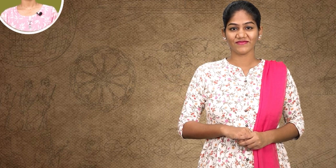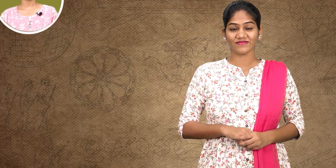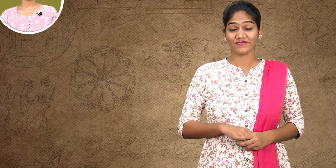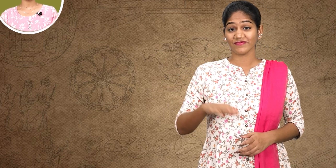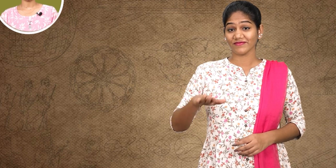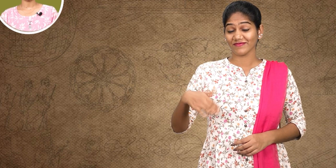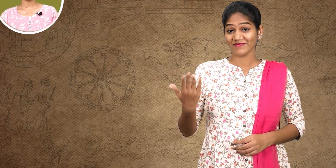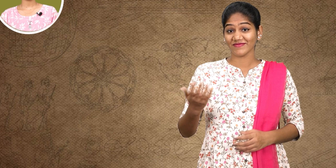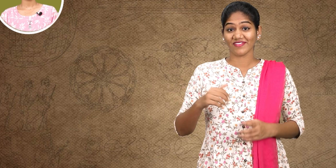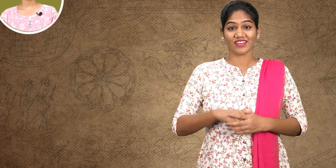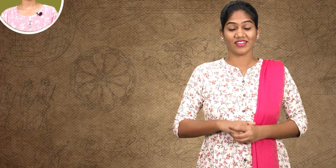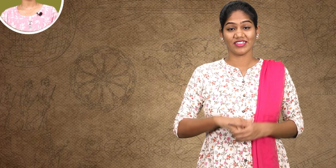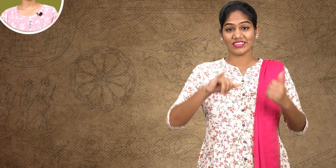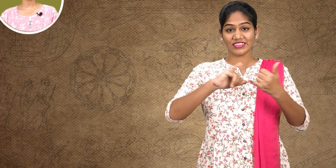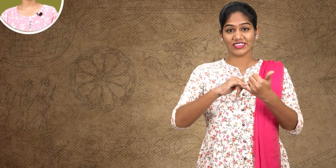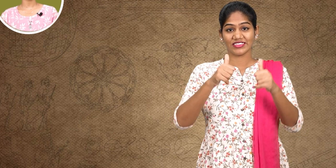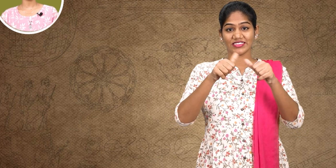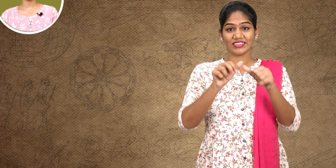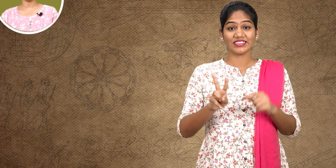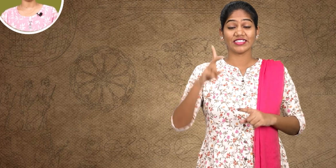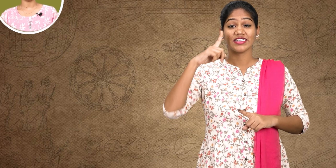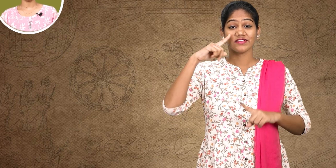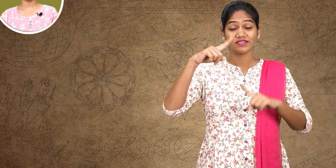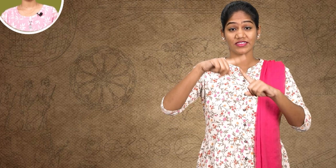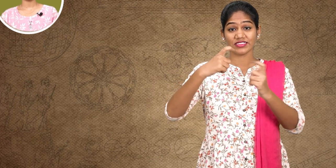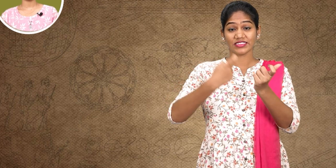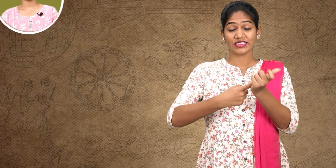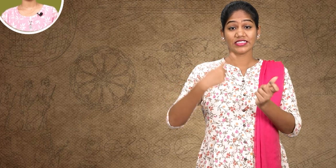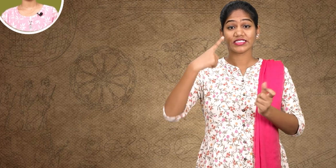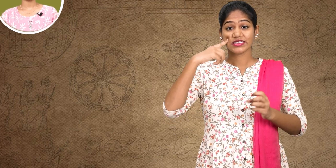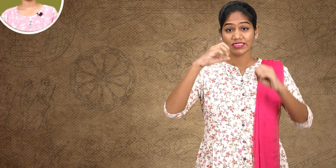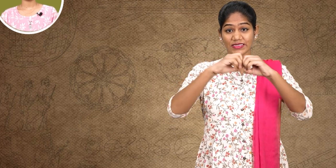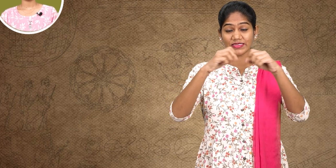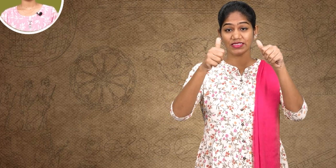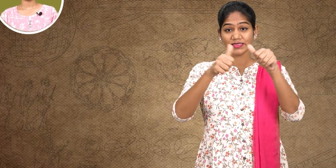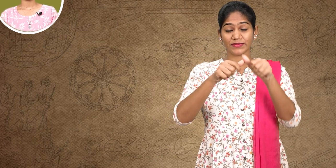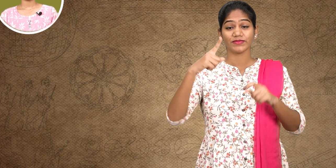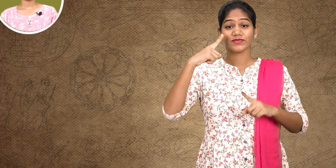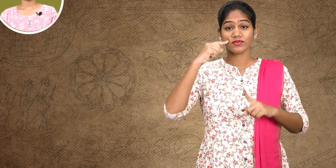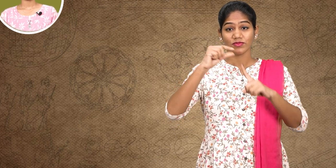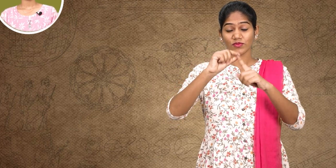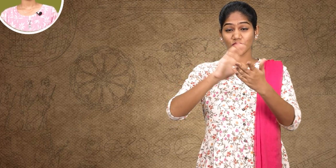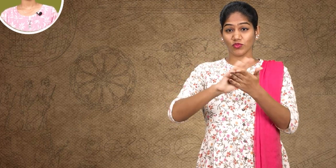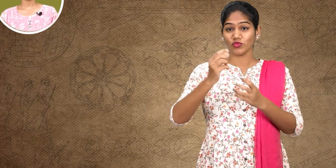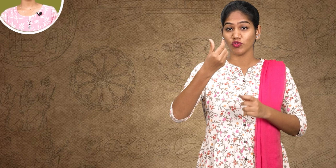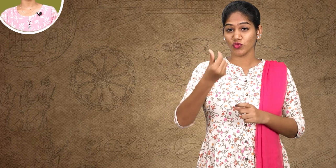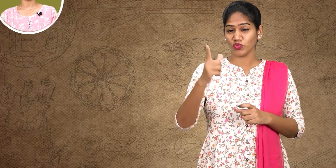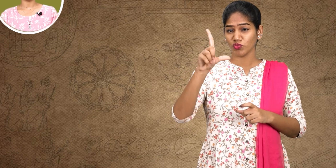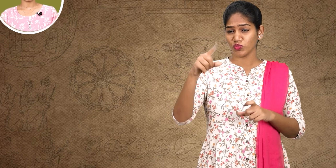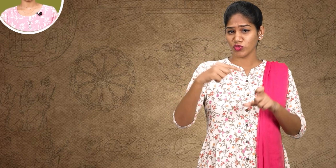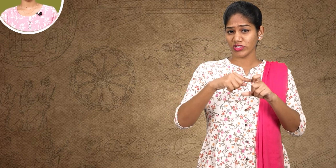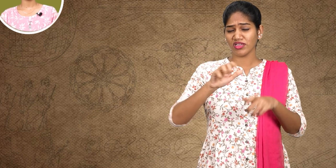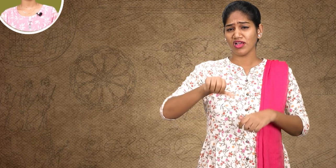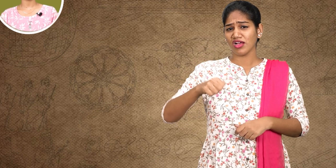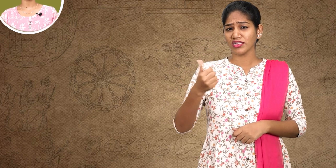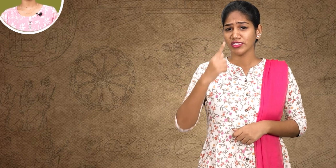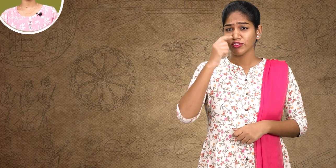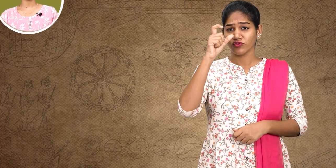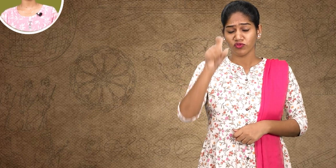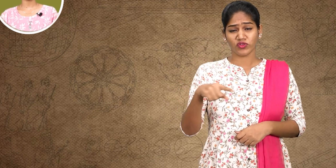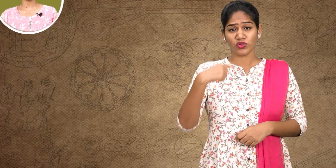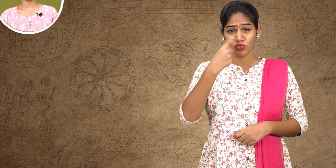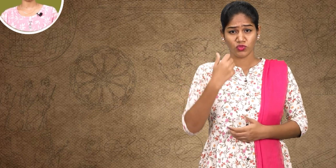Besides Savitri Bhai Pule, another woman who